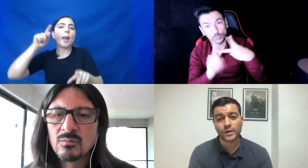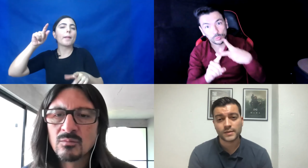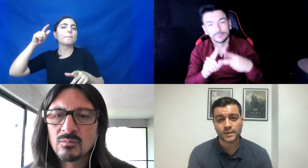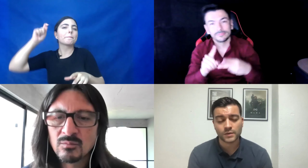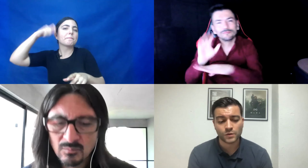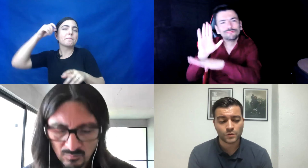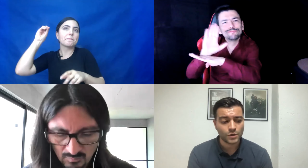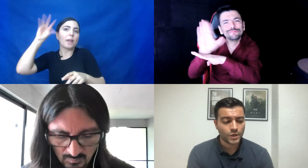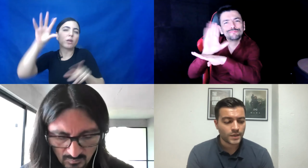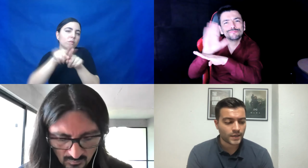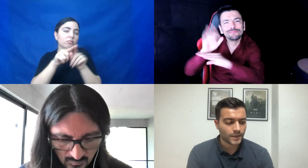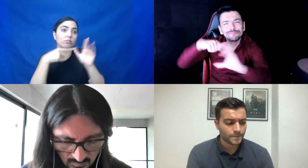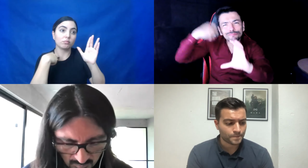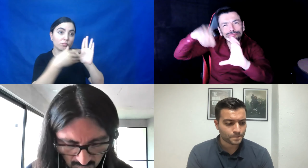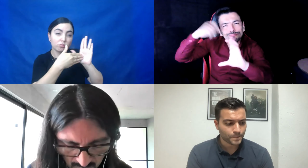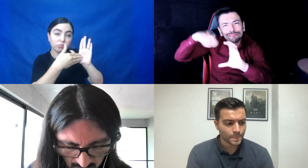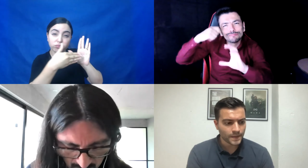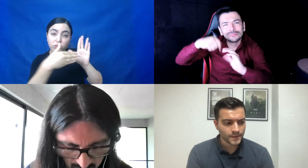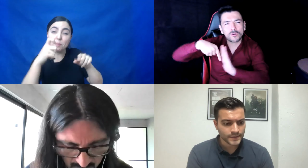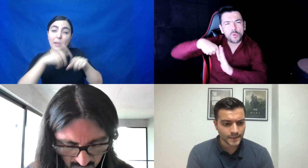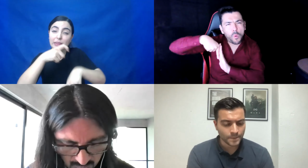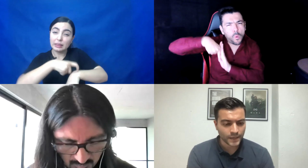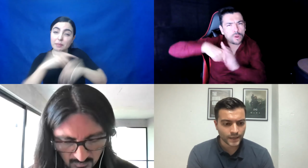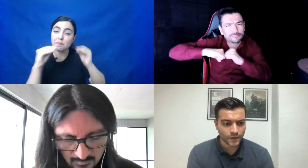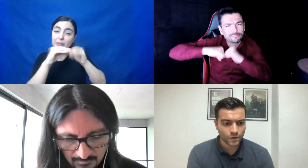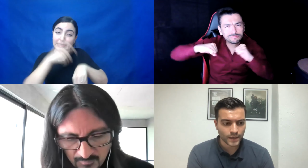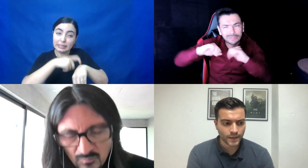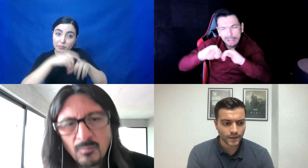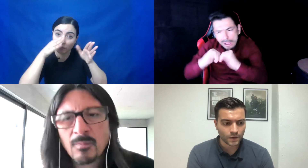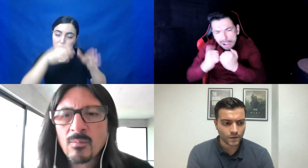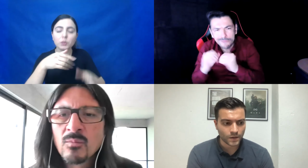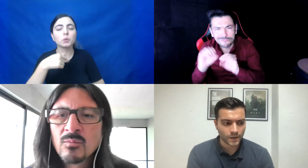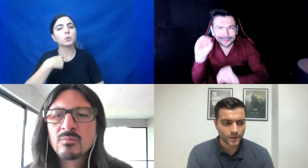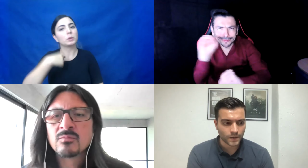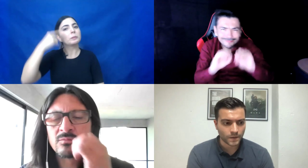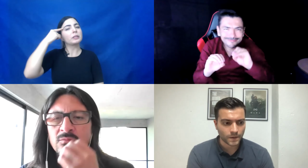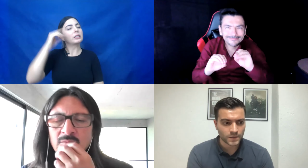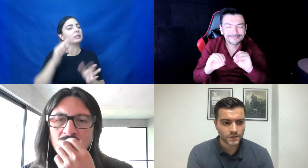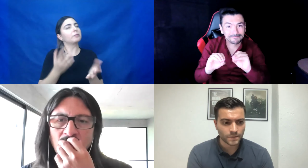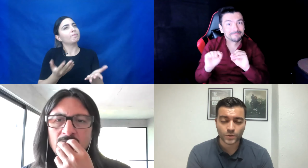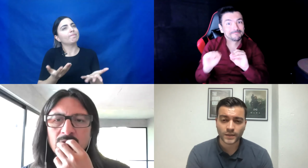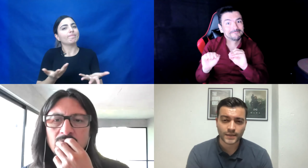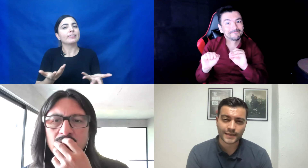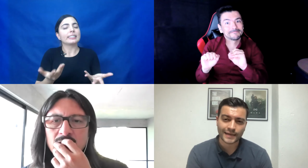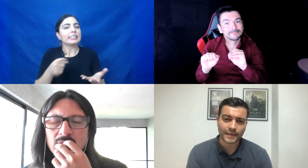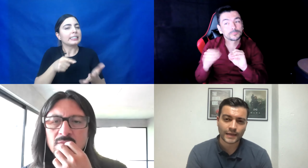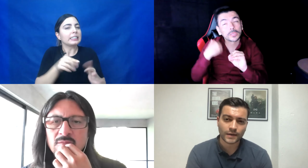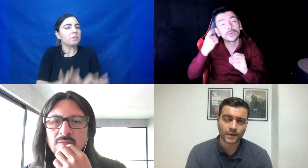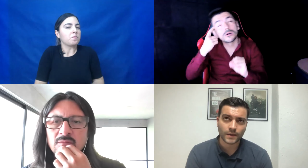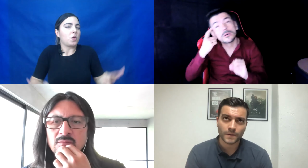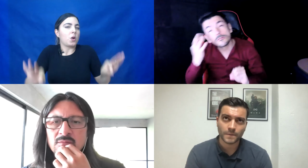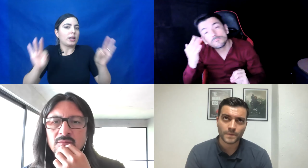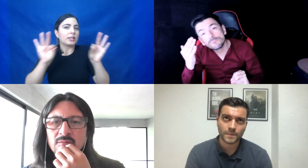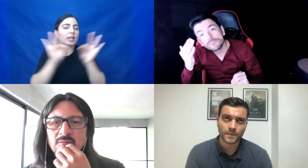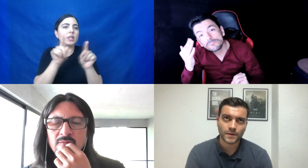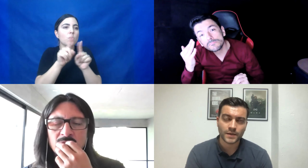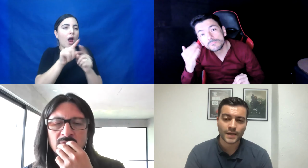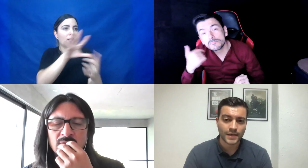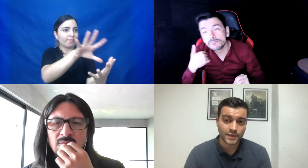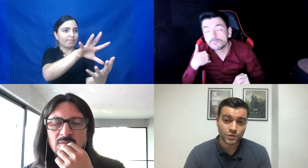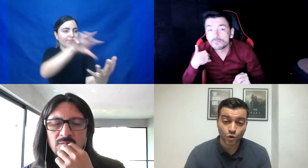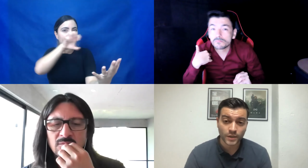look at the more focused effort to look at the various stigmas that exist in the